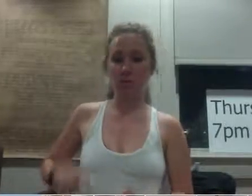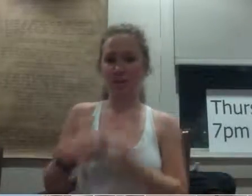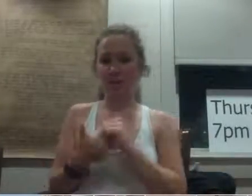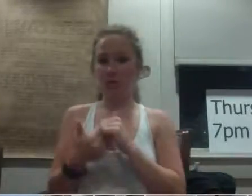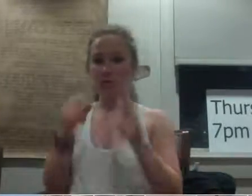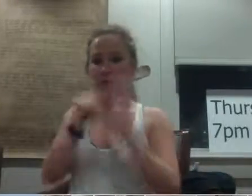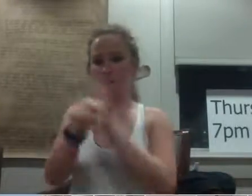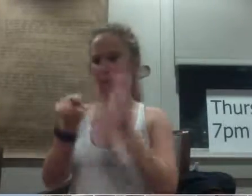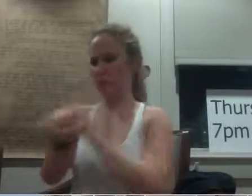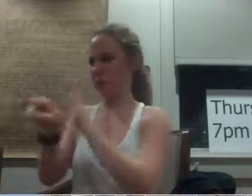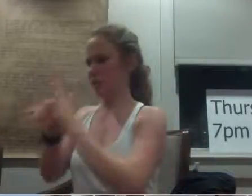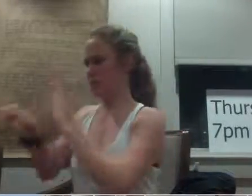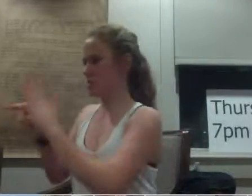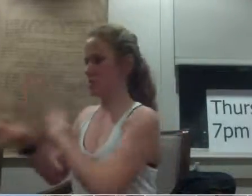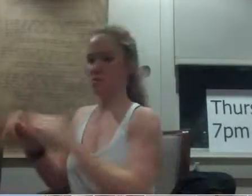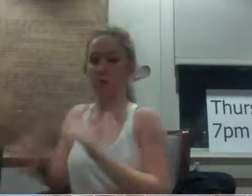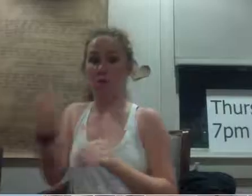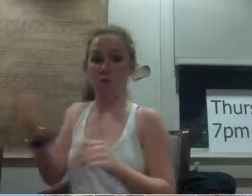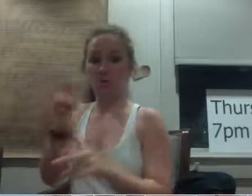kills a bunch of people to become king.